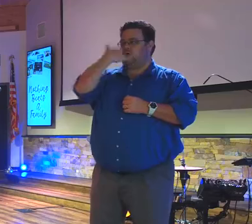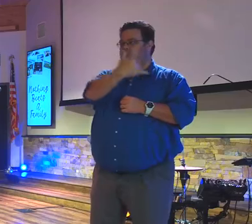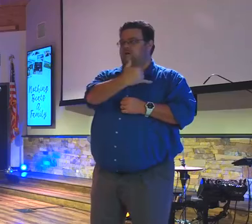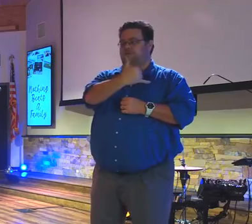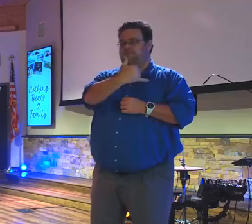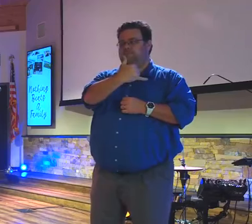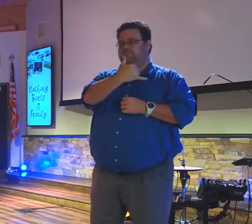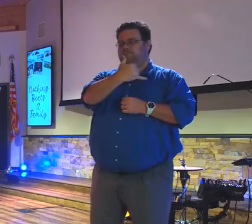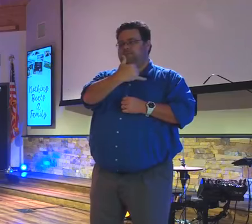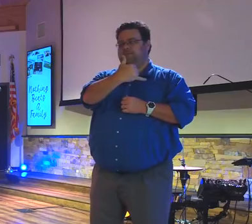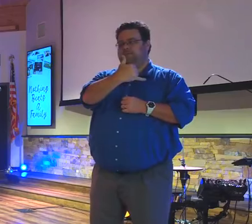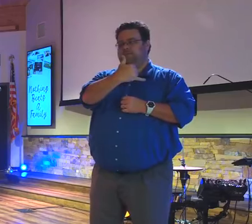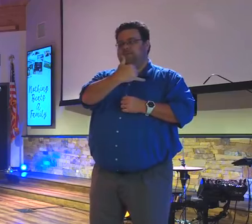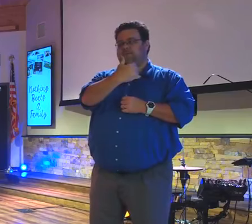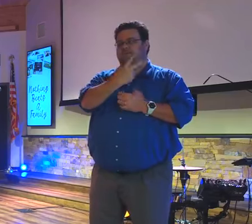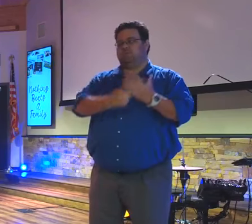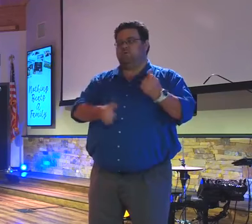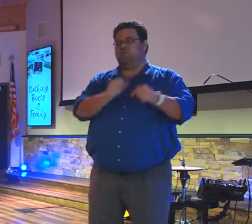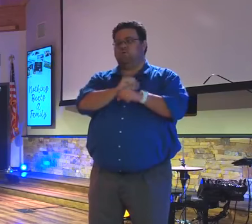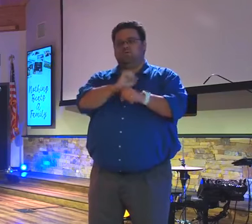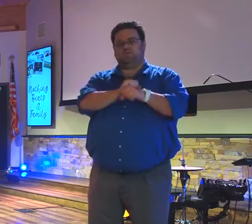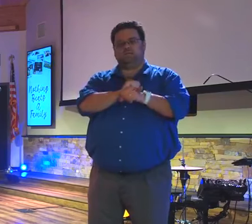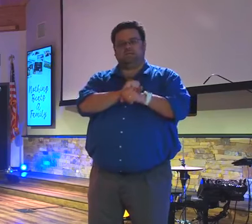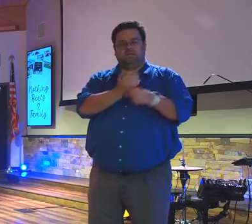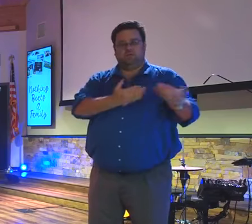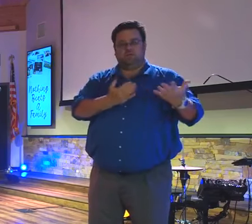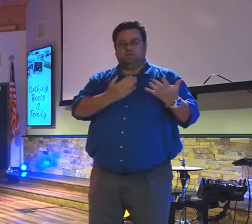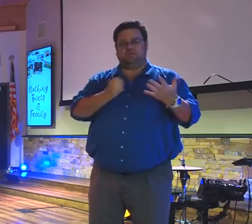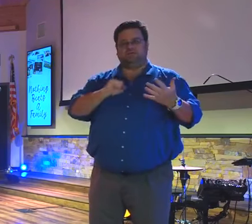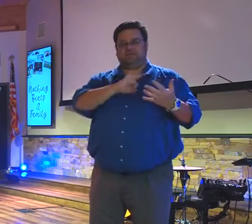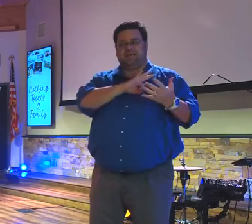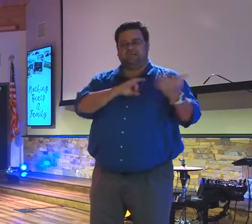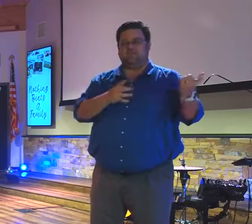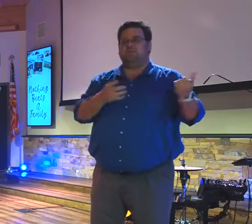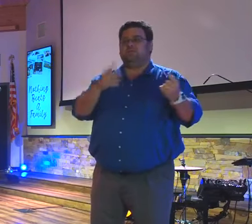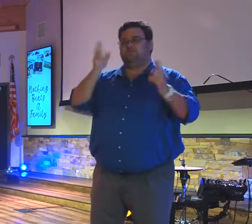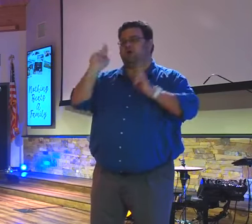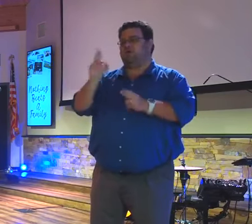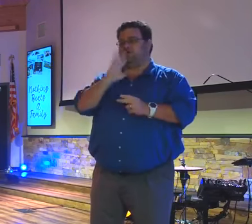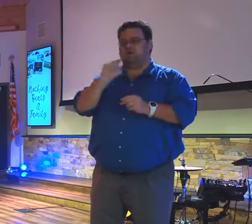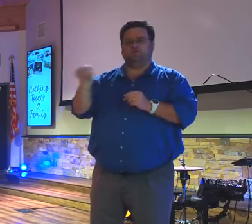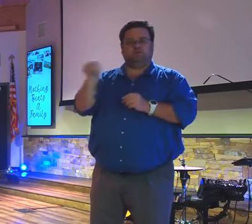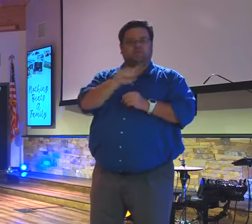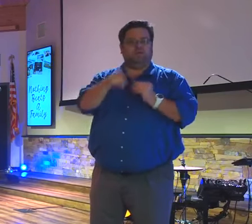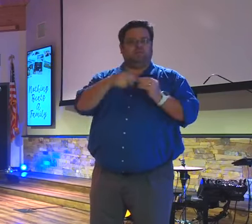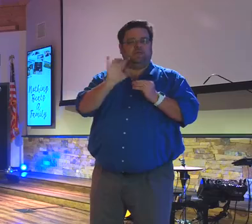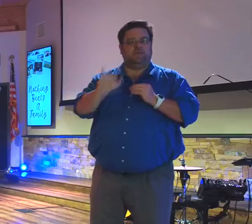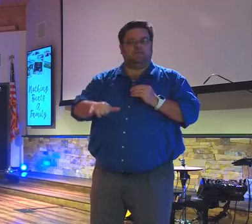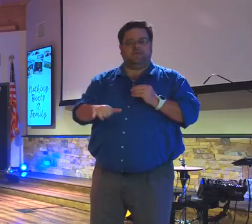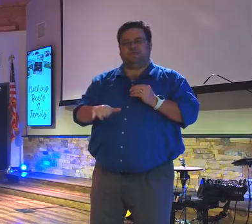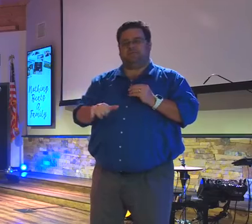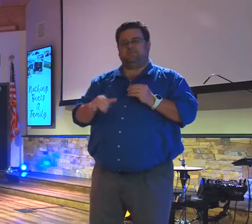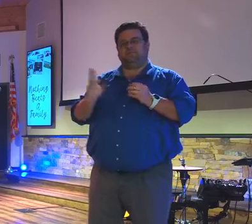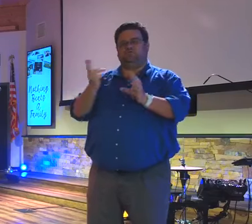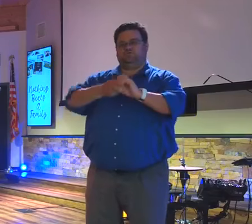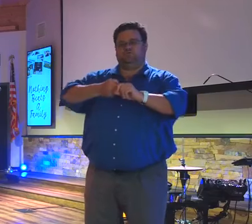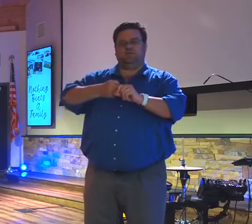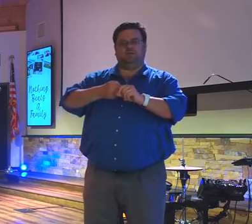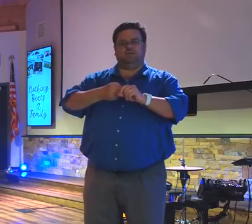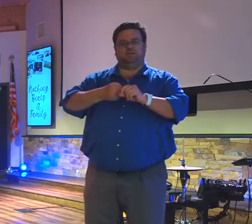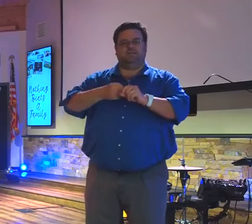And both of them work on staff. I know they would be honored to talk to you about that and get you plugged in to our single